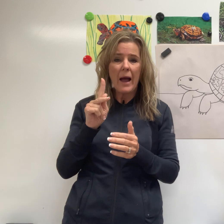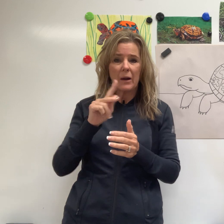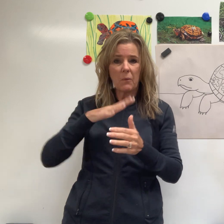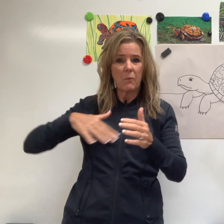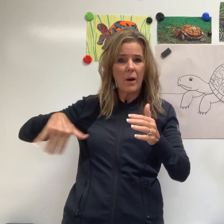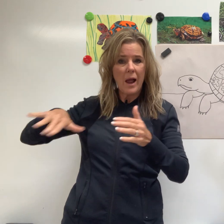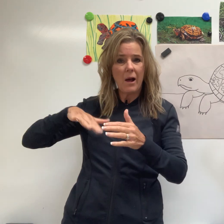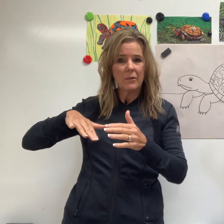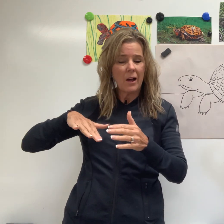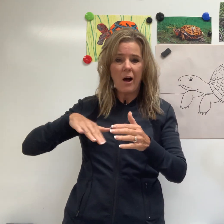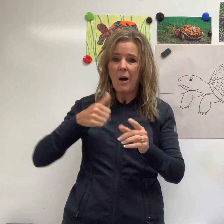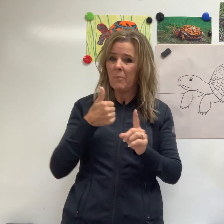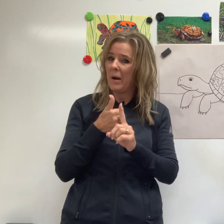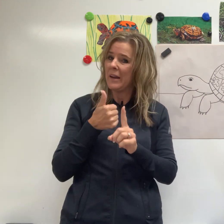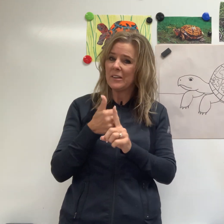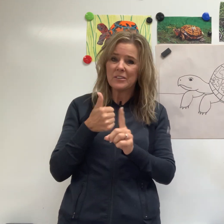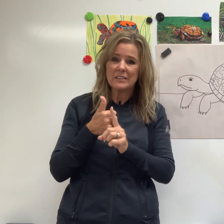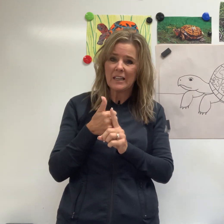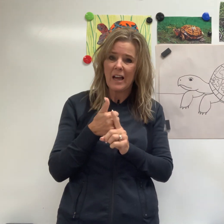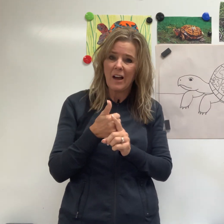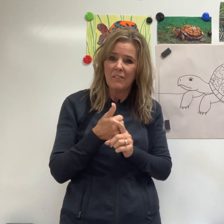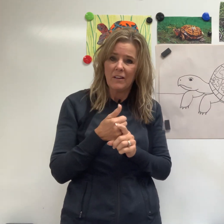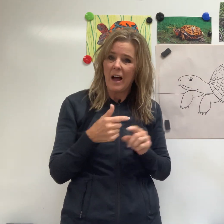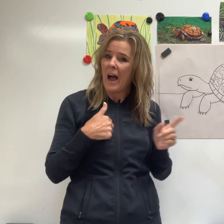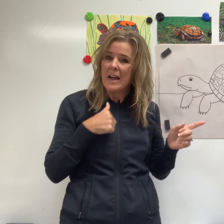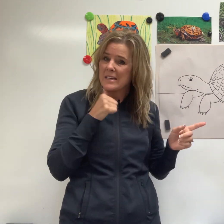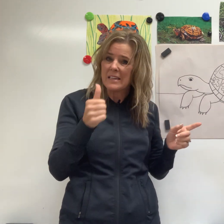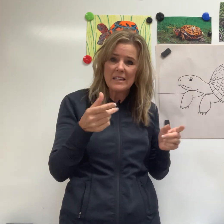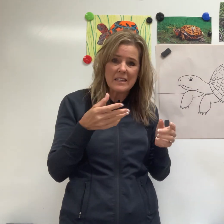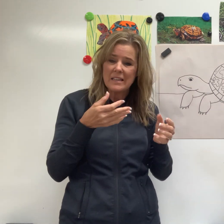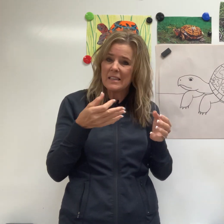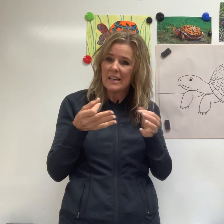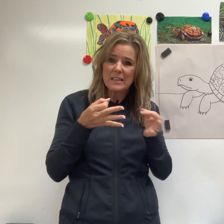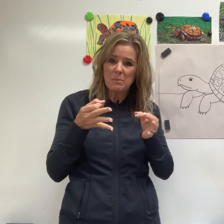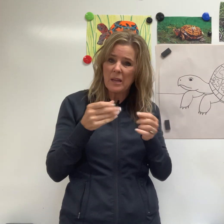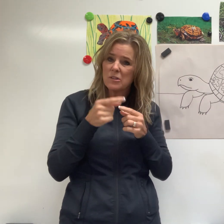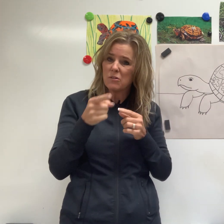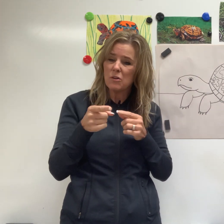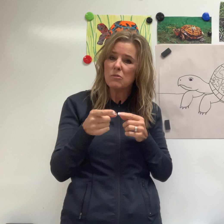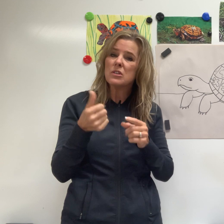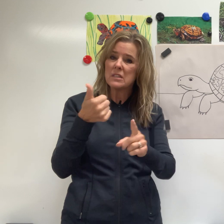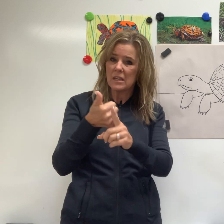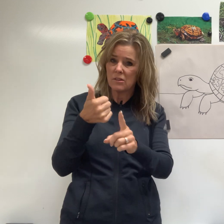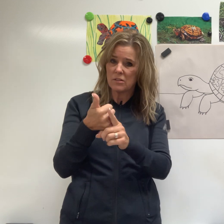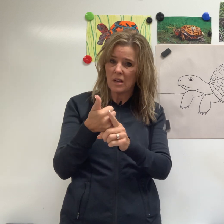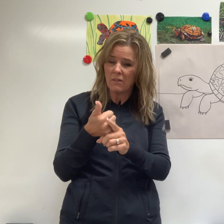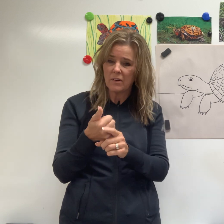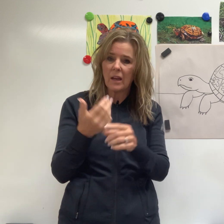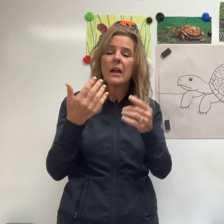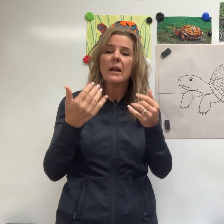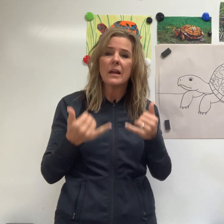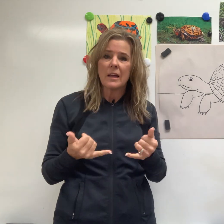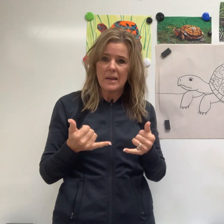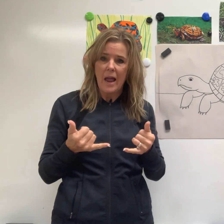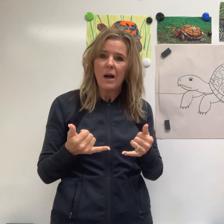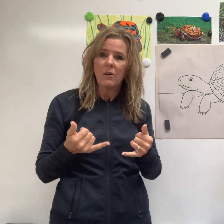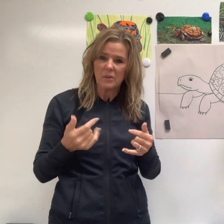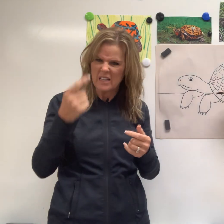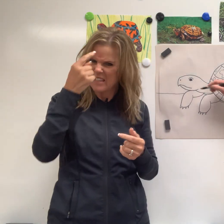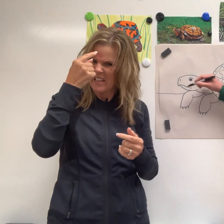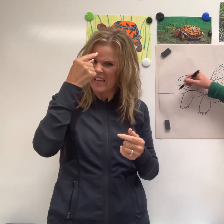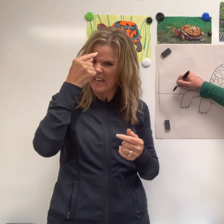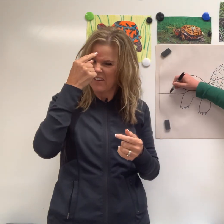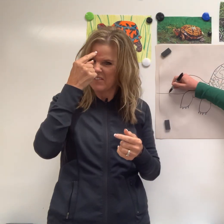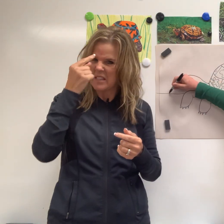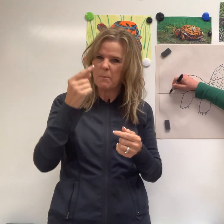didn't have any instruction for me to do background, and you did it all on your own. Let's think about some background now this week, now that we're back in the swing of things.